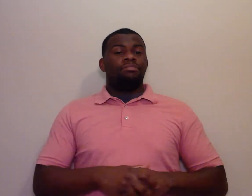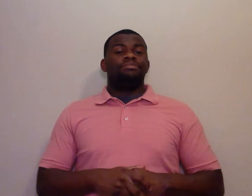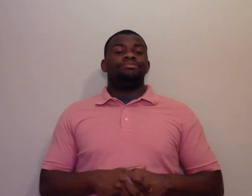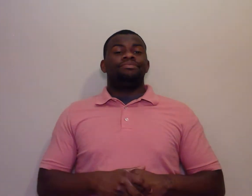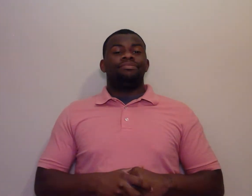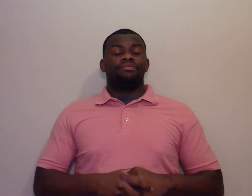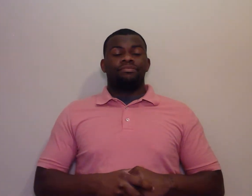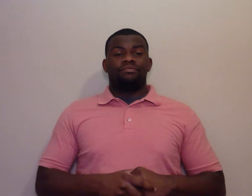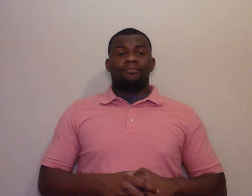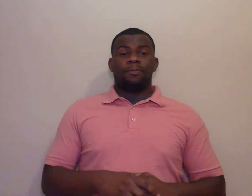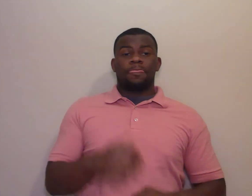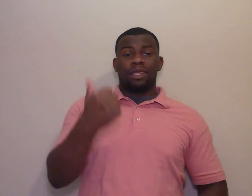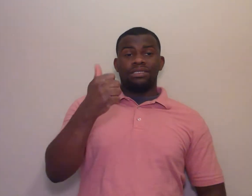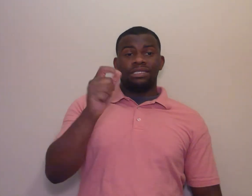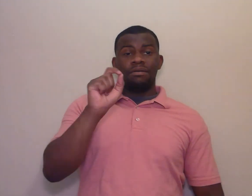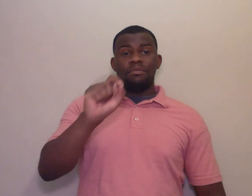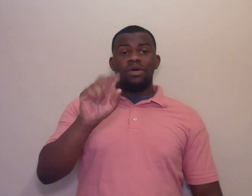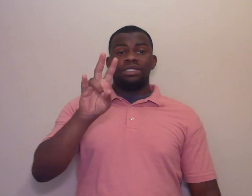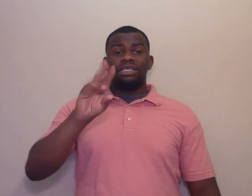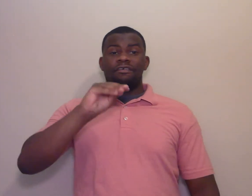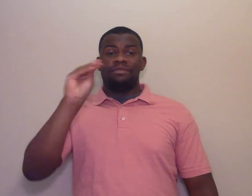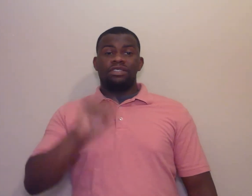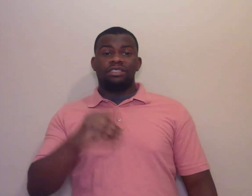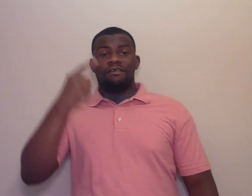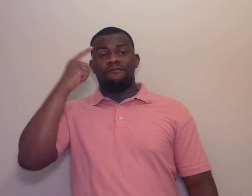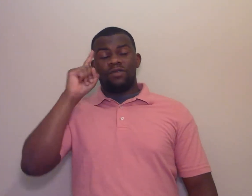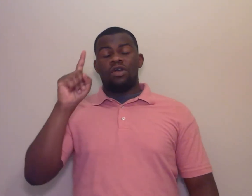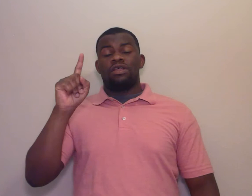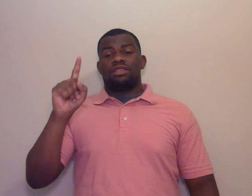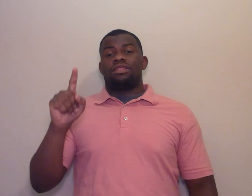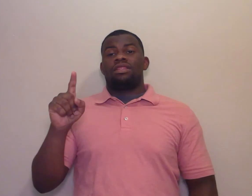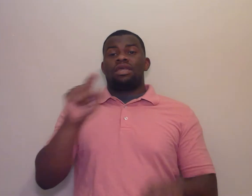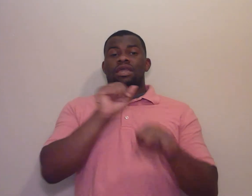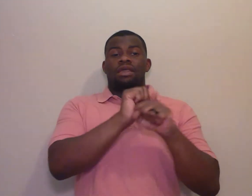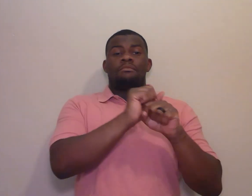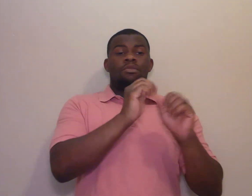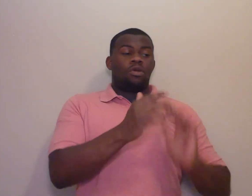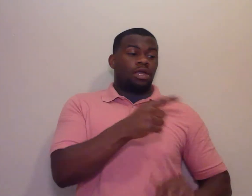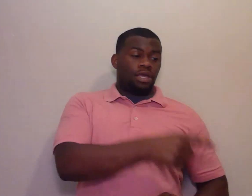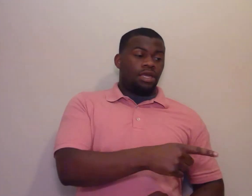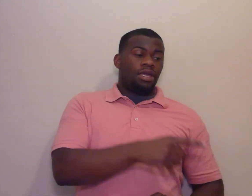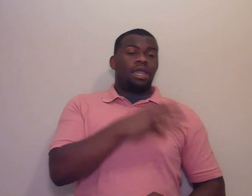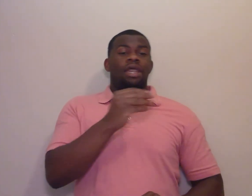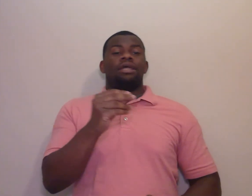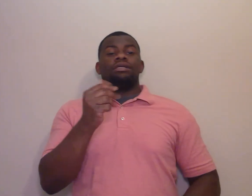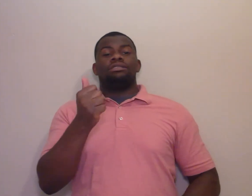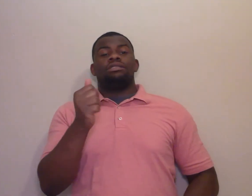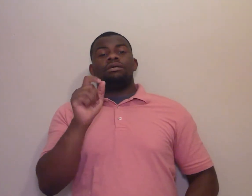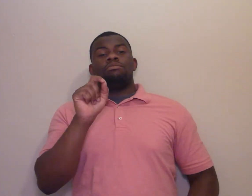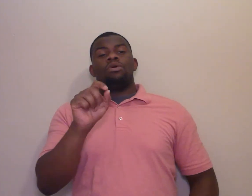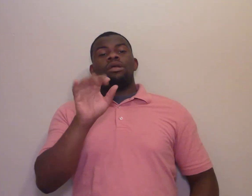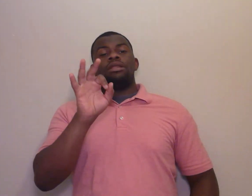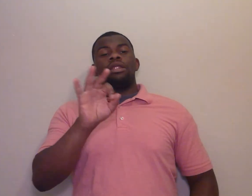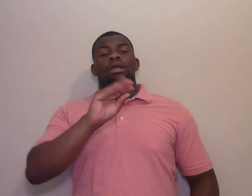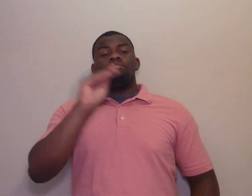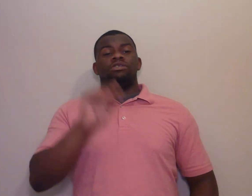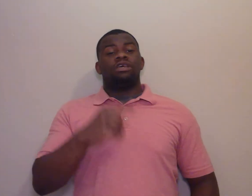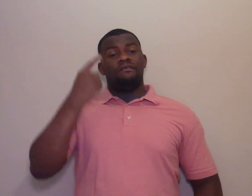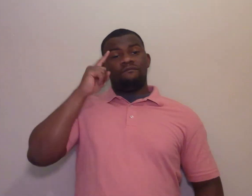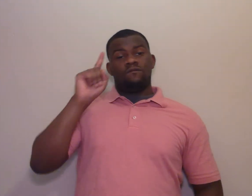are 10.7% for the employee and 10.9% for the employer for salaries greater than $20,000.